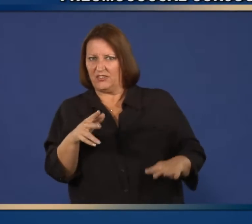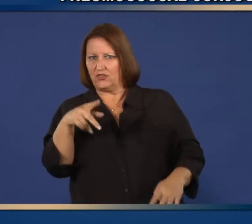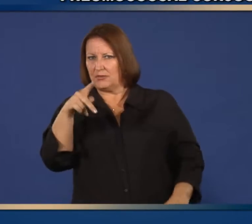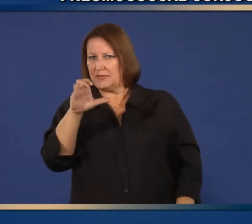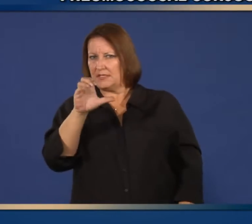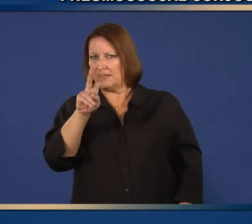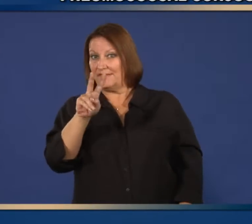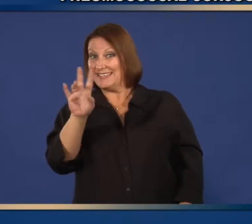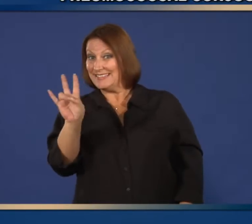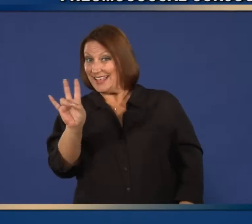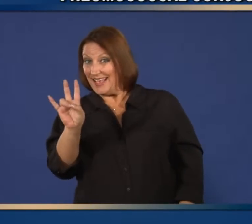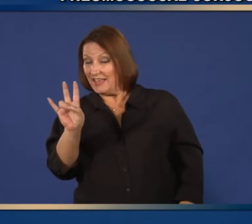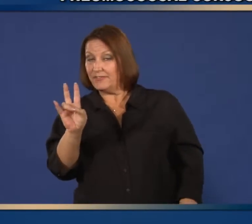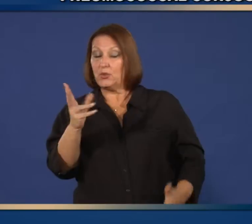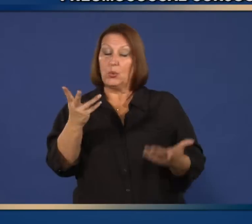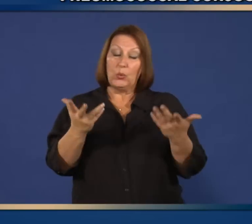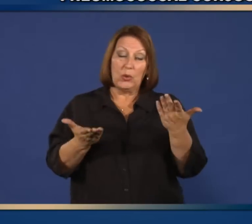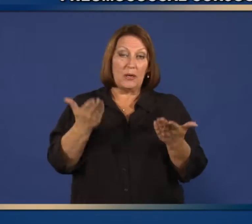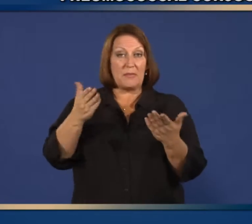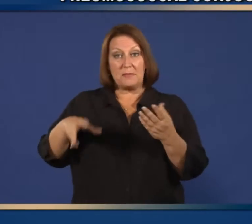PPSV23.